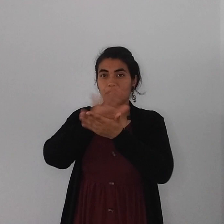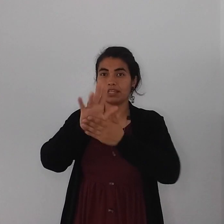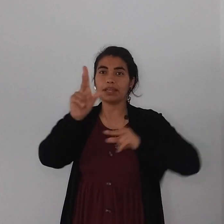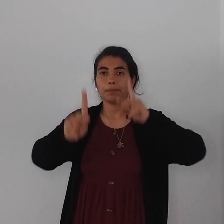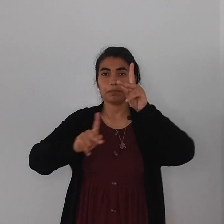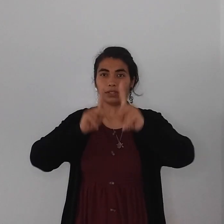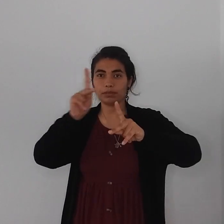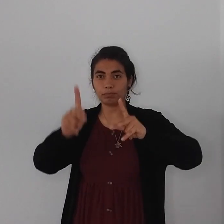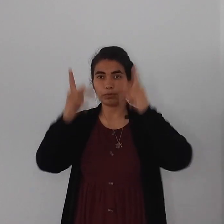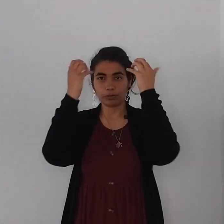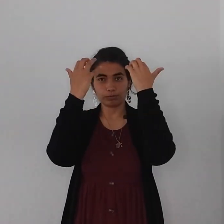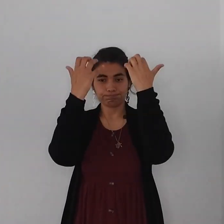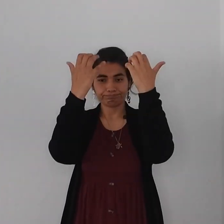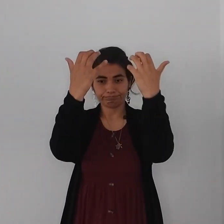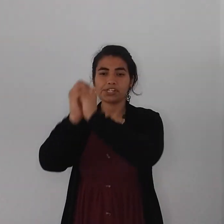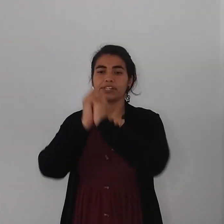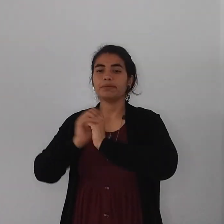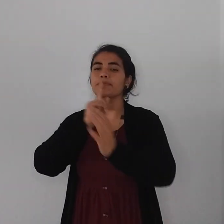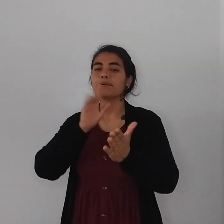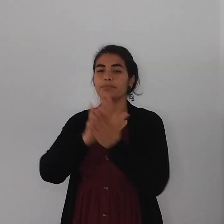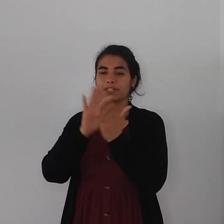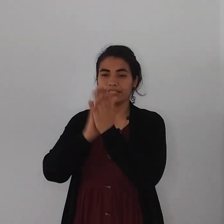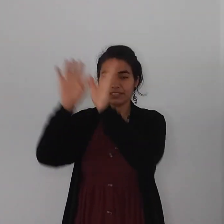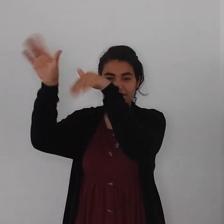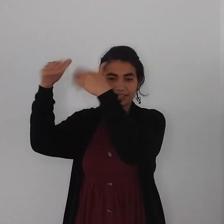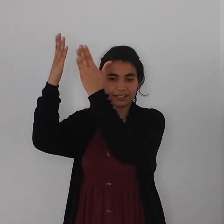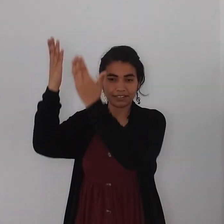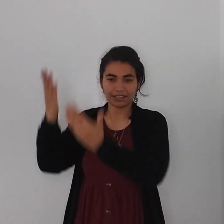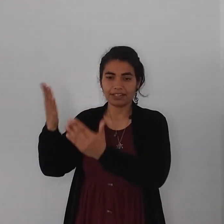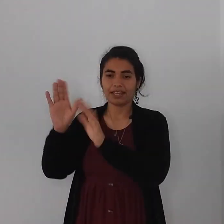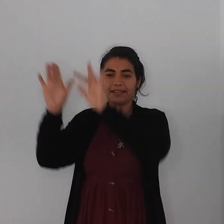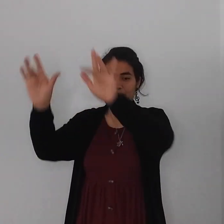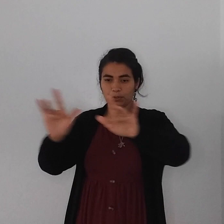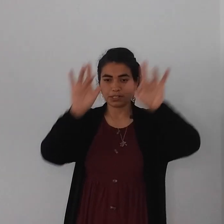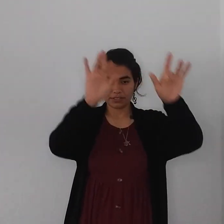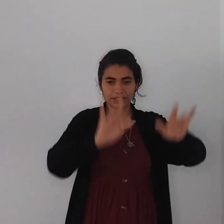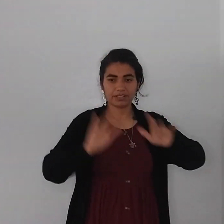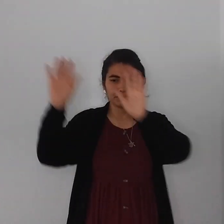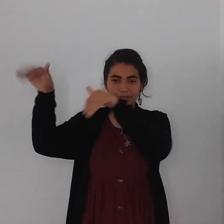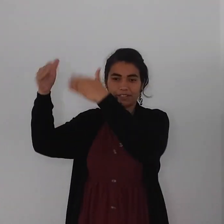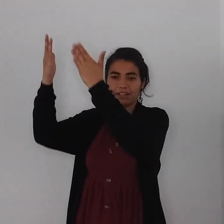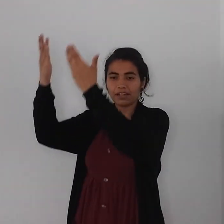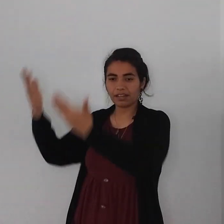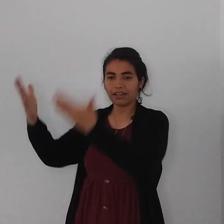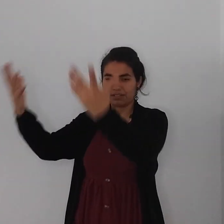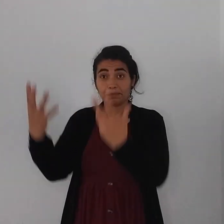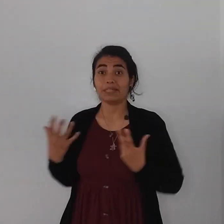holy, people, worship, praise, and then mercy, present God, mighty